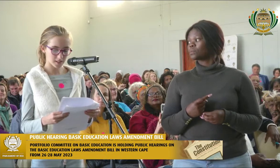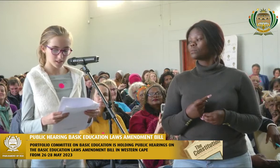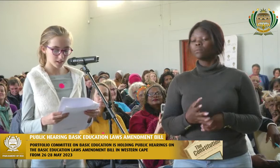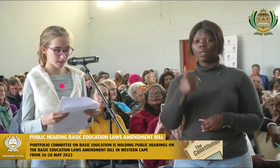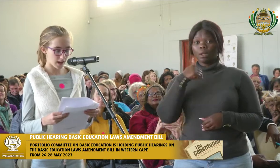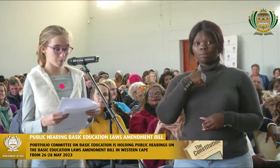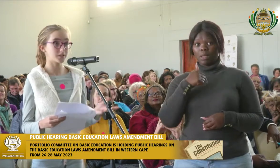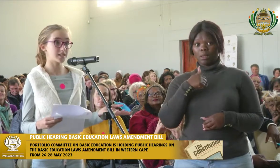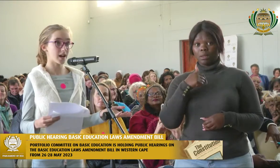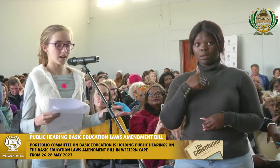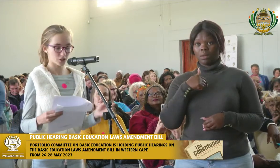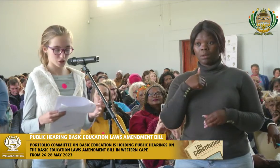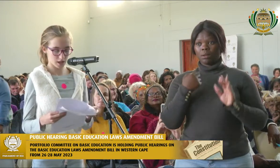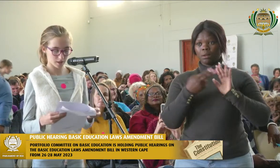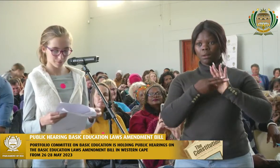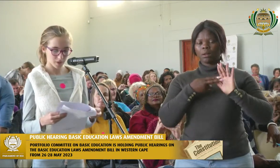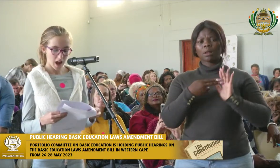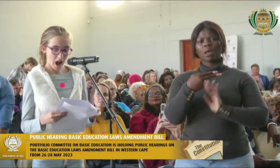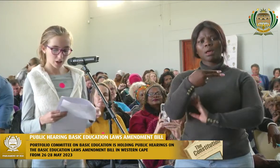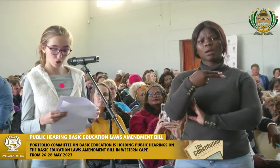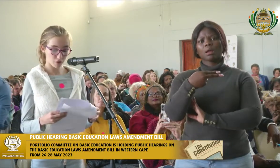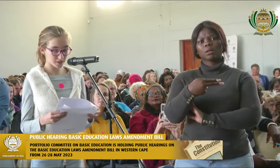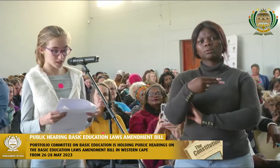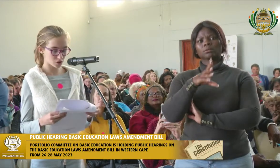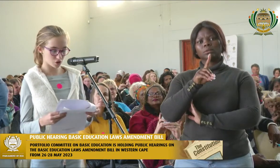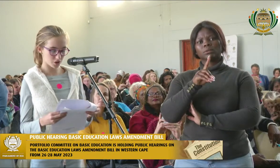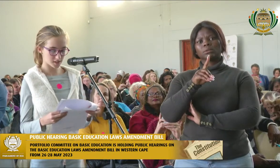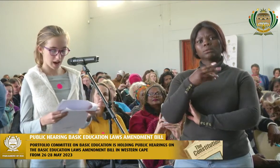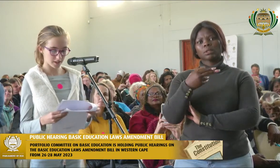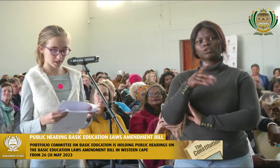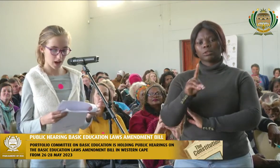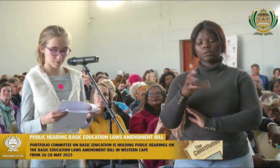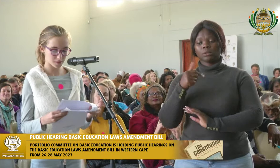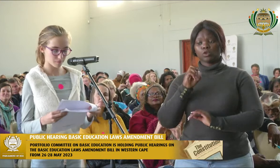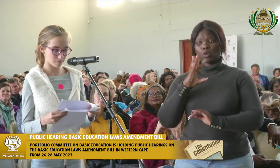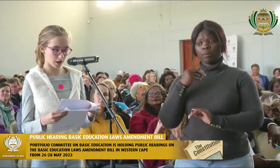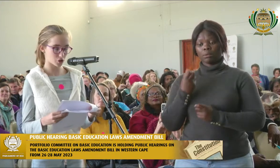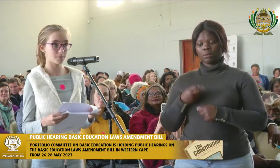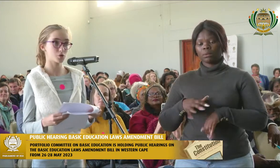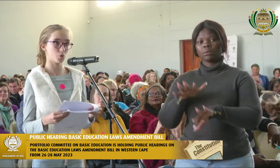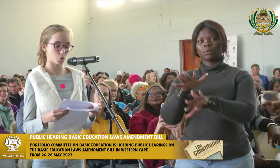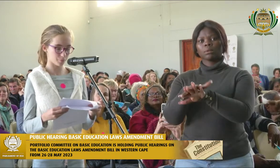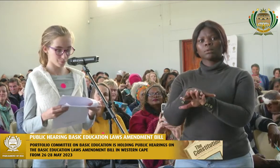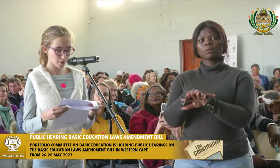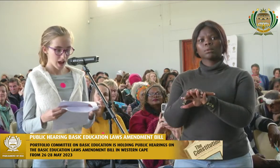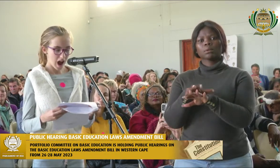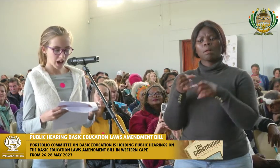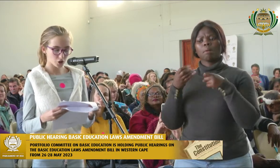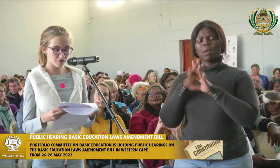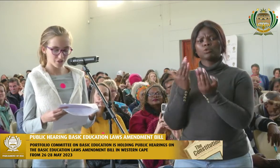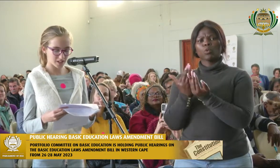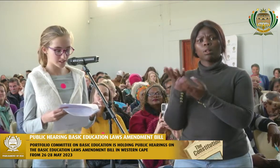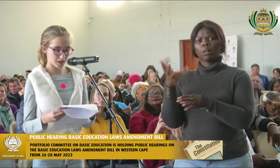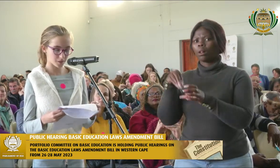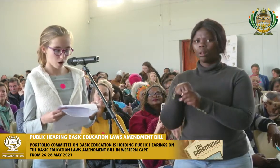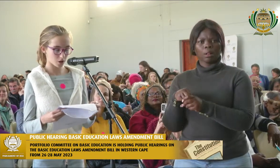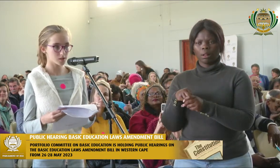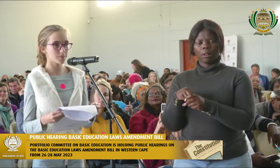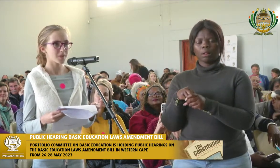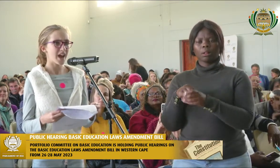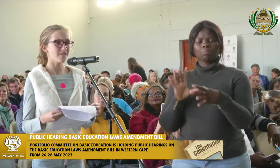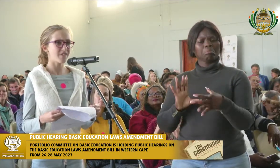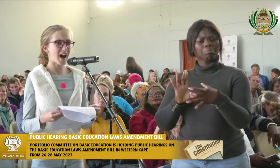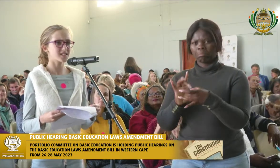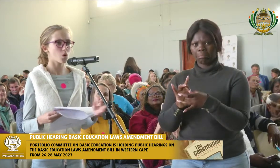I am classically labeled as ADHD. I don't fit into the standard CAPS mainstream school. I don't fit inside the